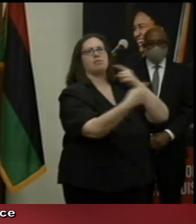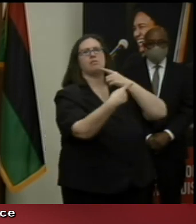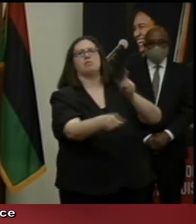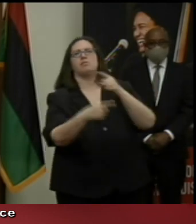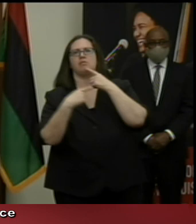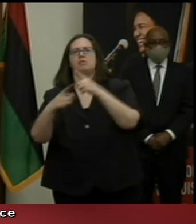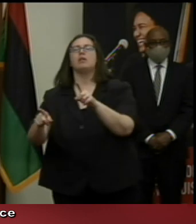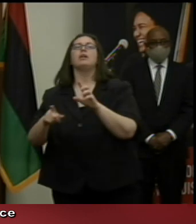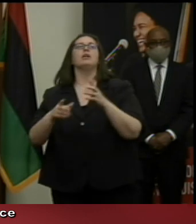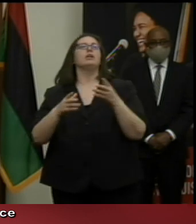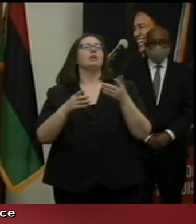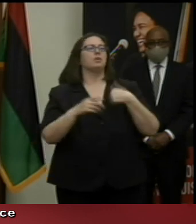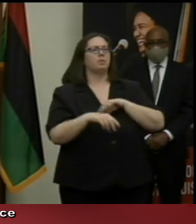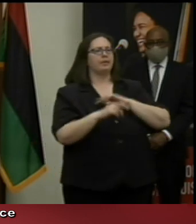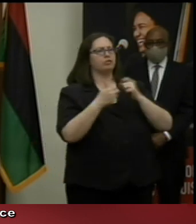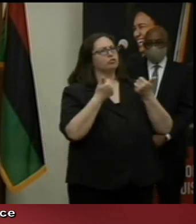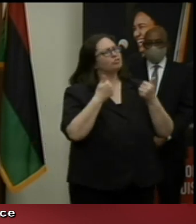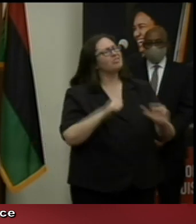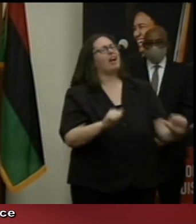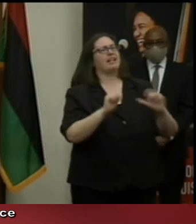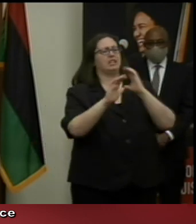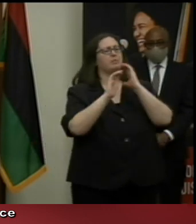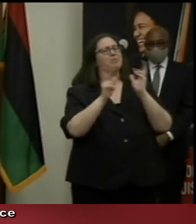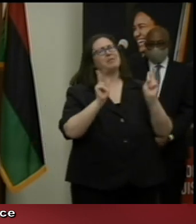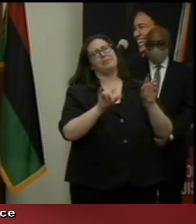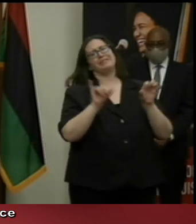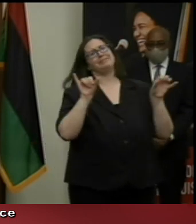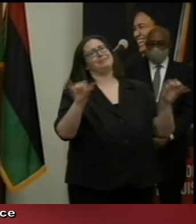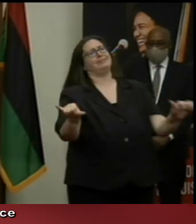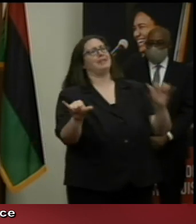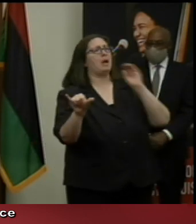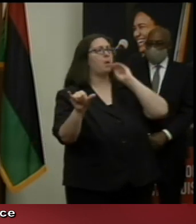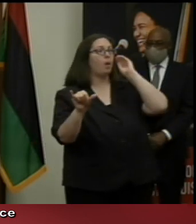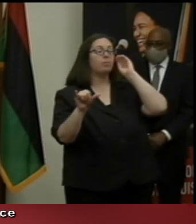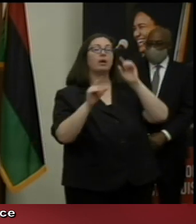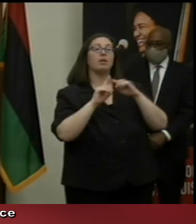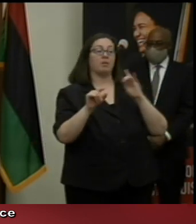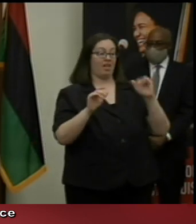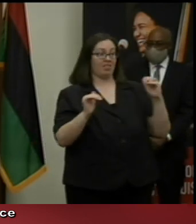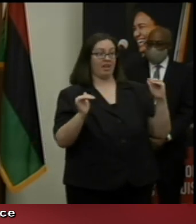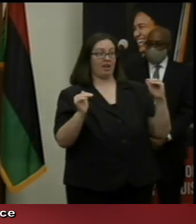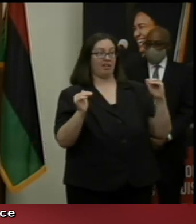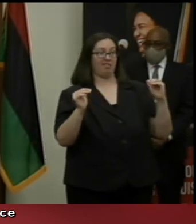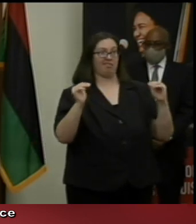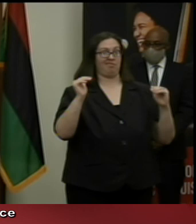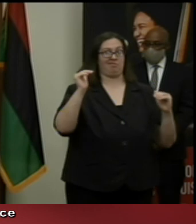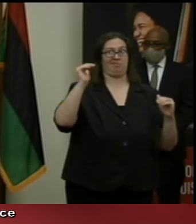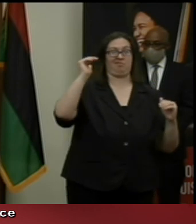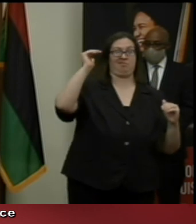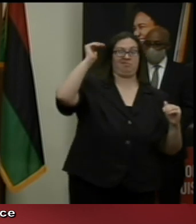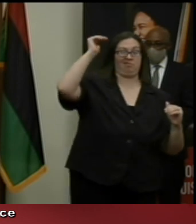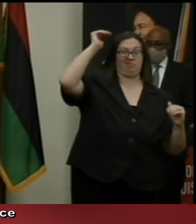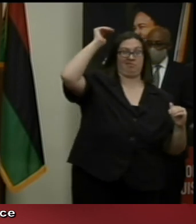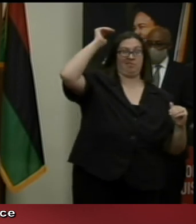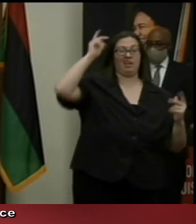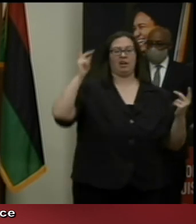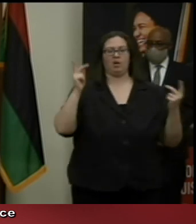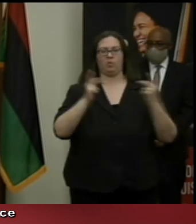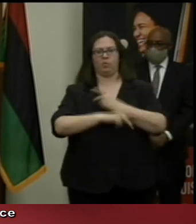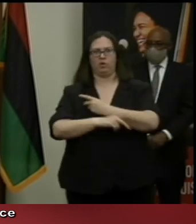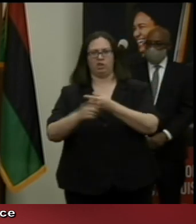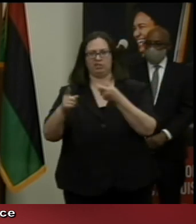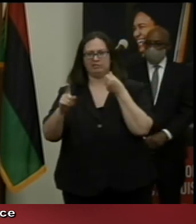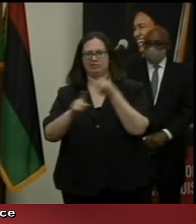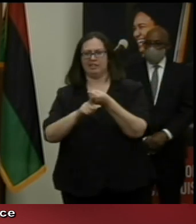to communicate for folks to stay home. But this inequity in the healthcare industry didn't start